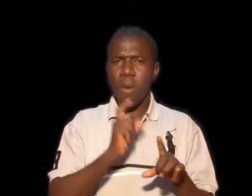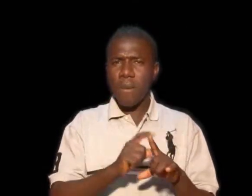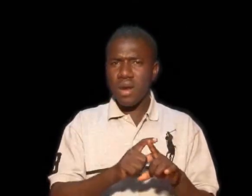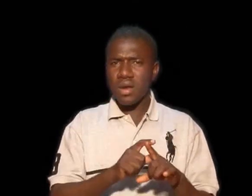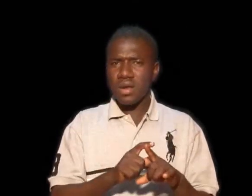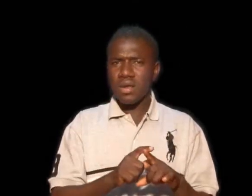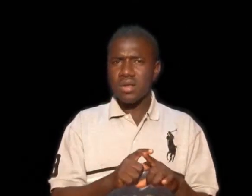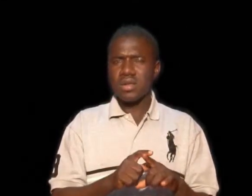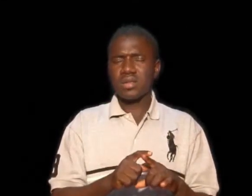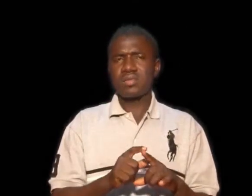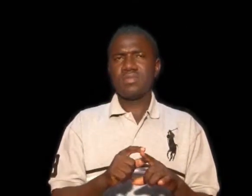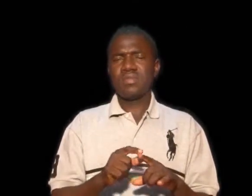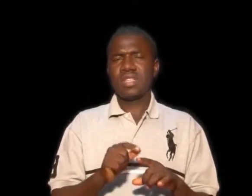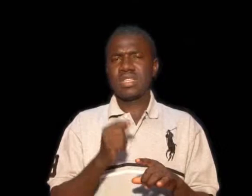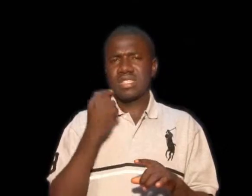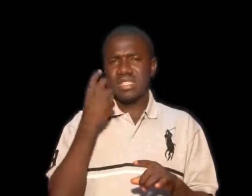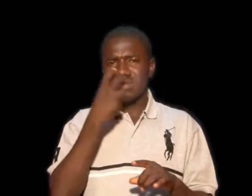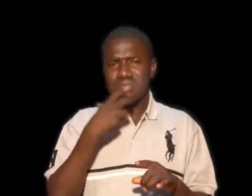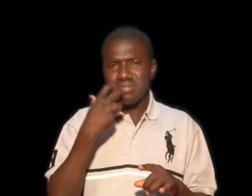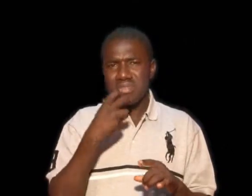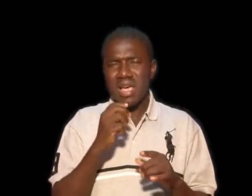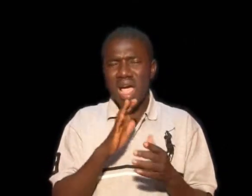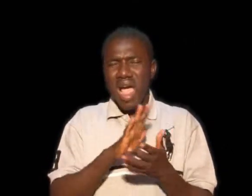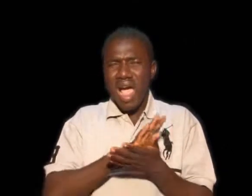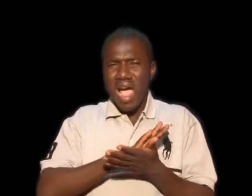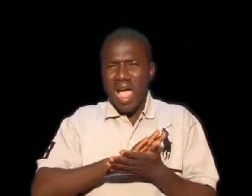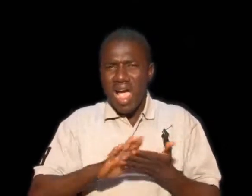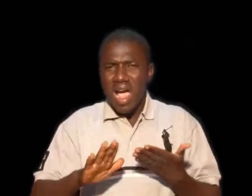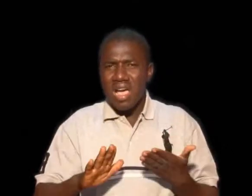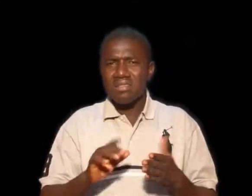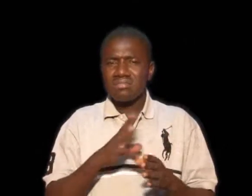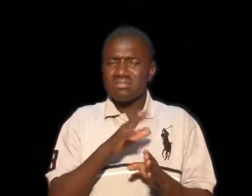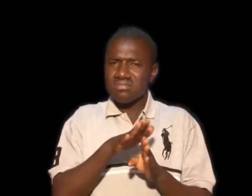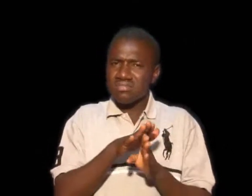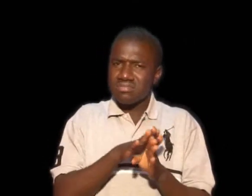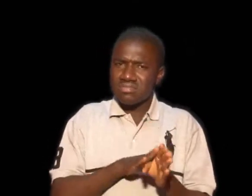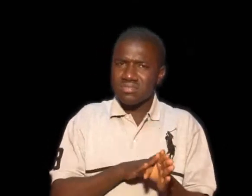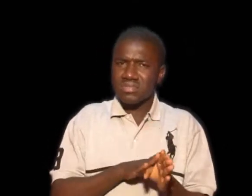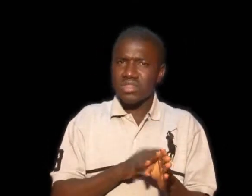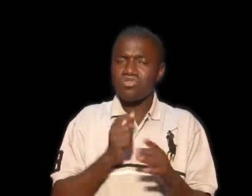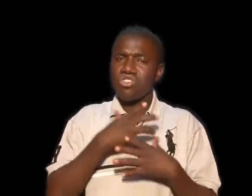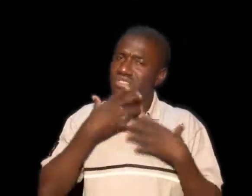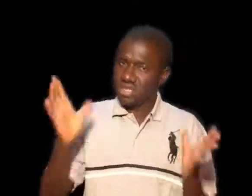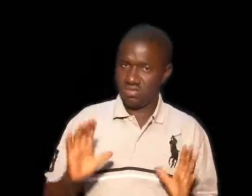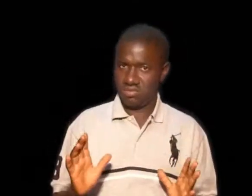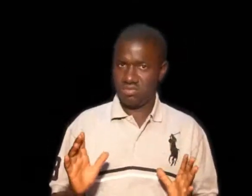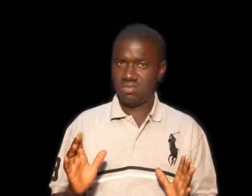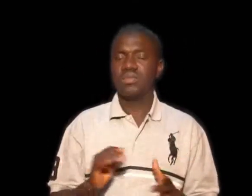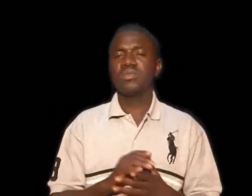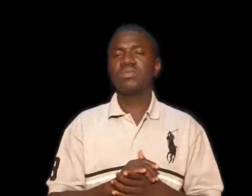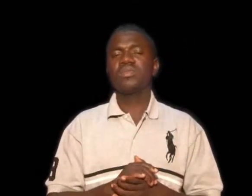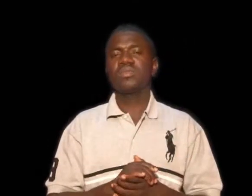Speak slowly and clearly, but don't shout or exaggerate words, as this will make it much harder to lip read.